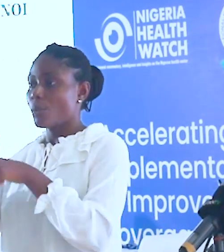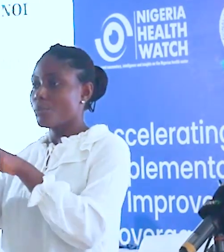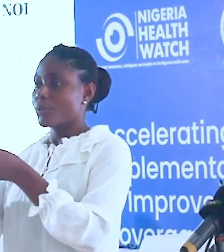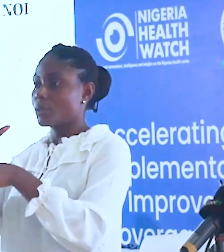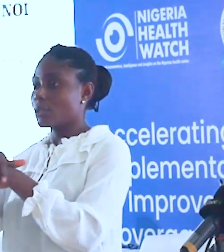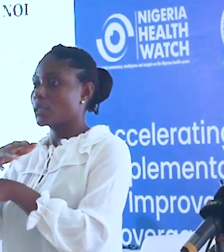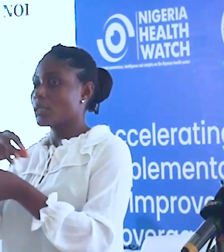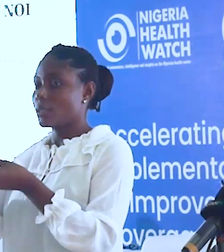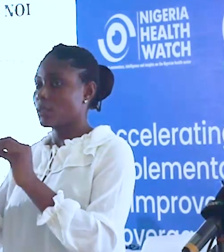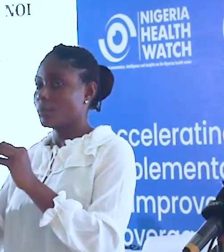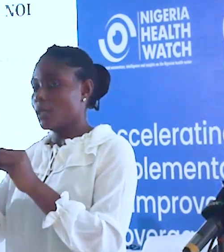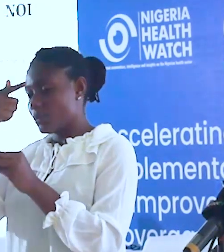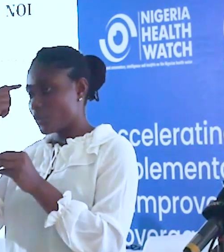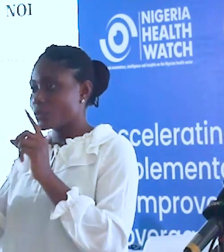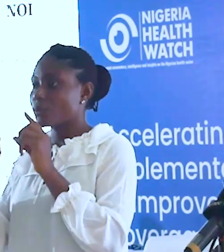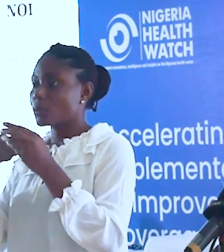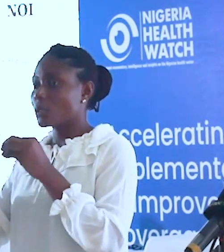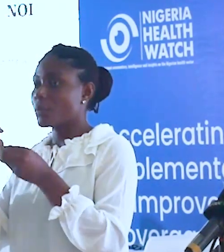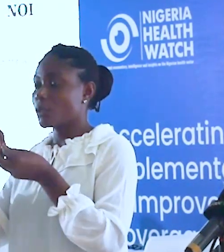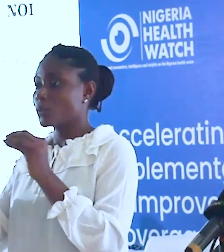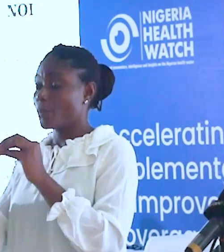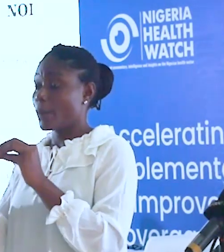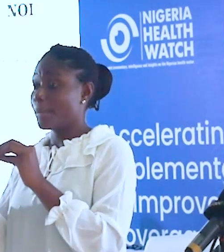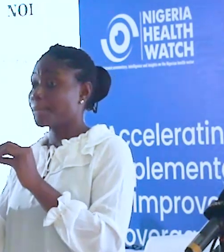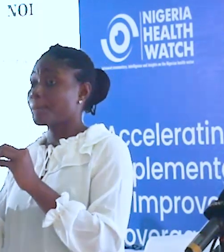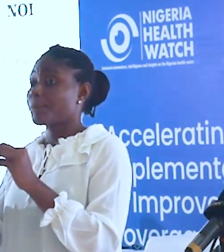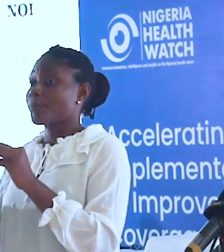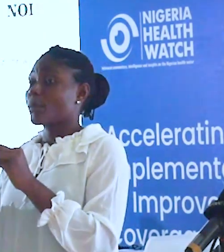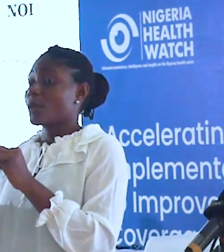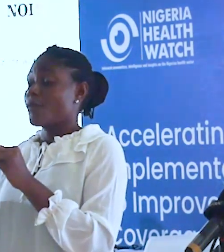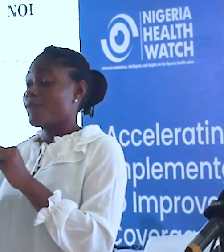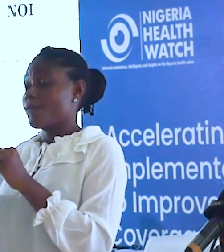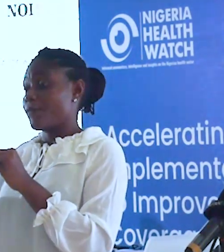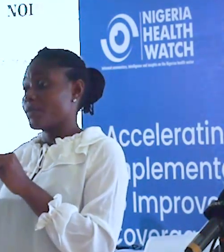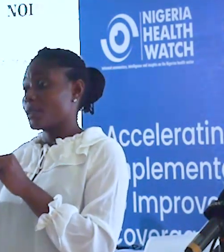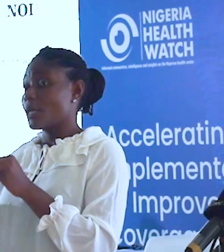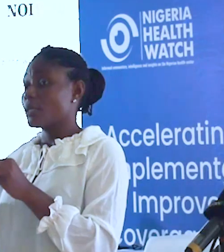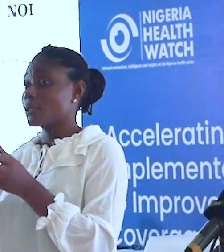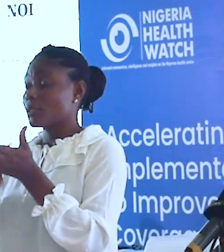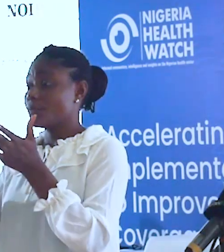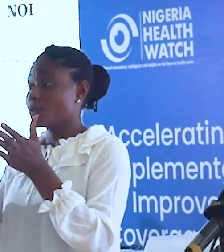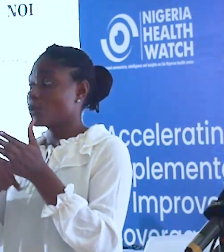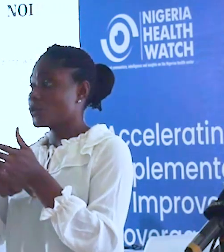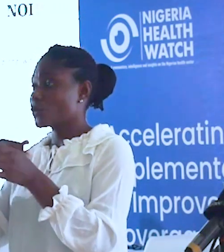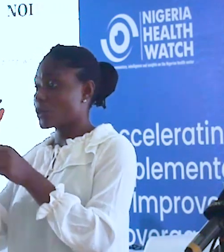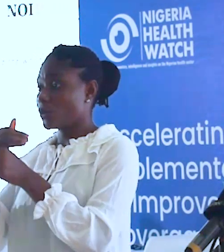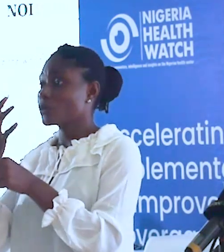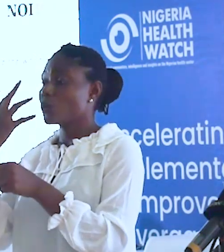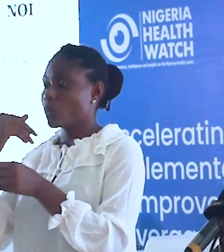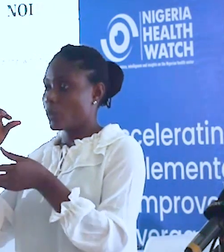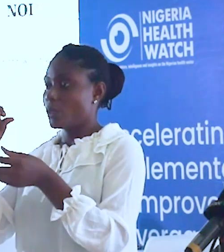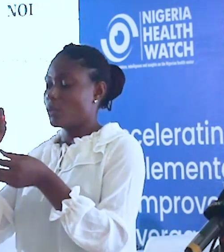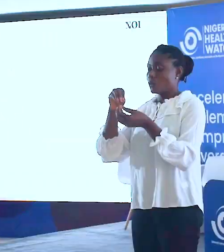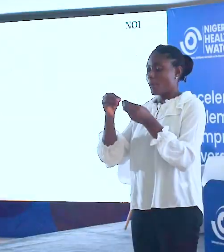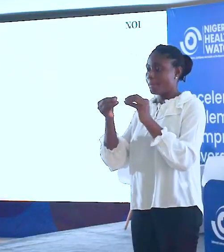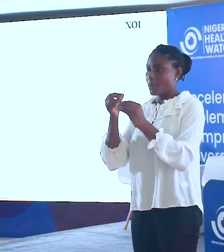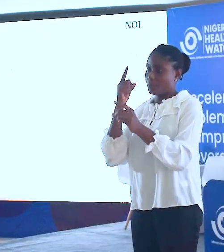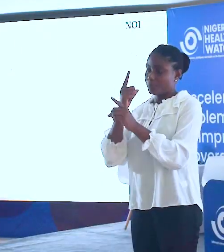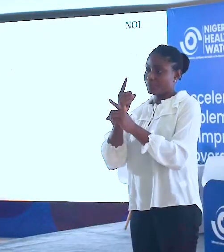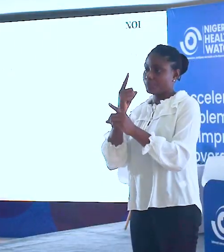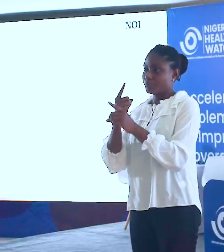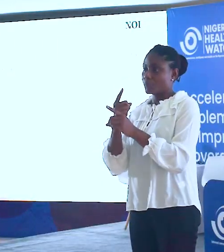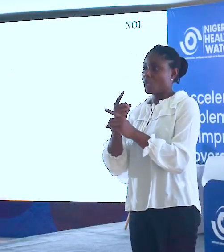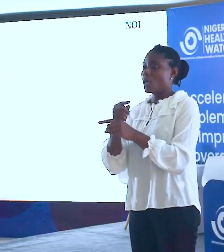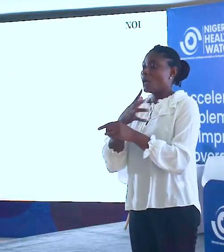speaking of numbers, although we can say with 95% confidence that the results we obtained were statistically precise with